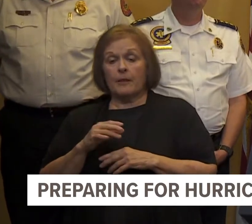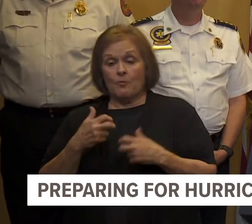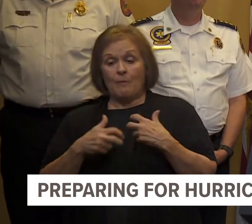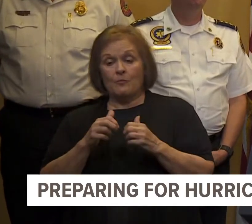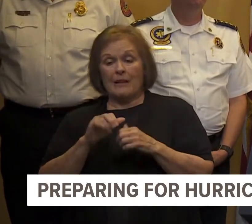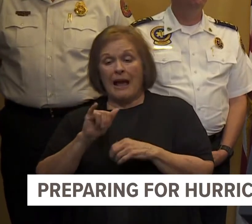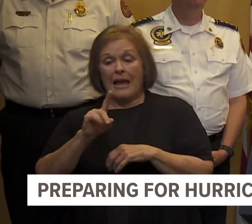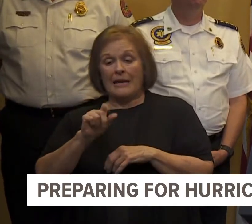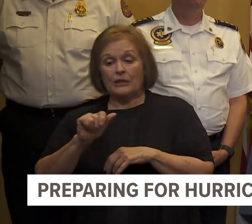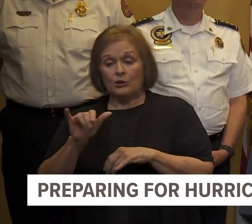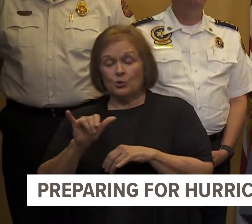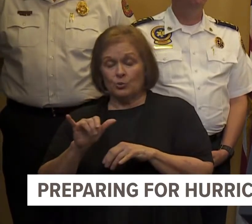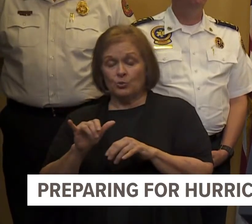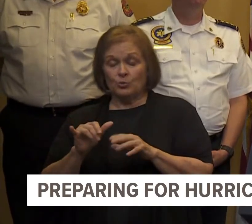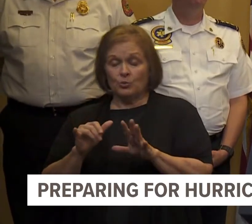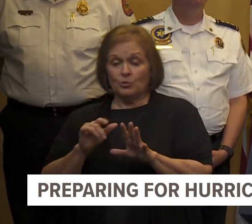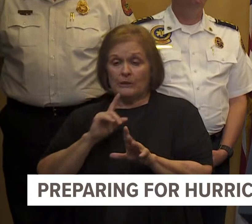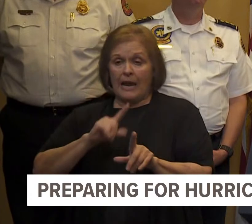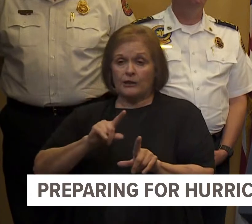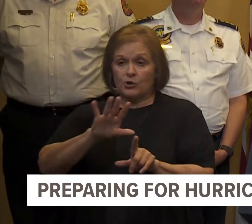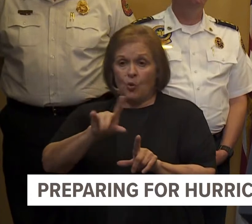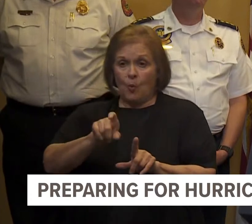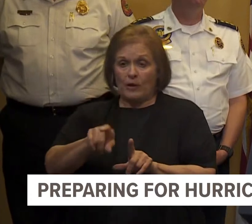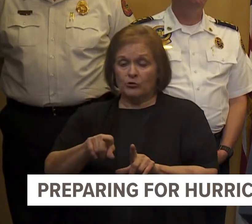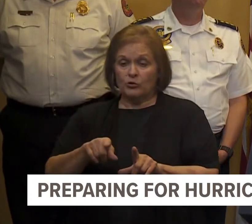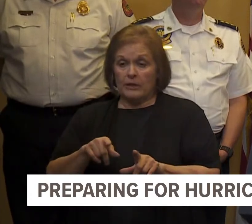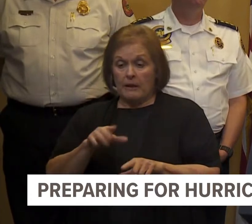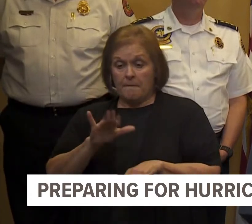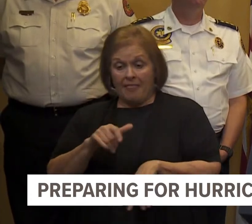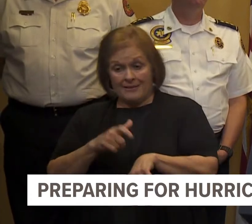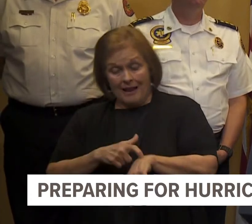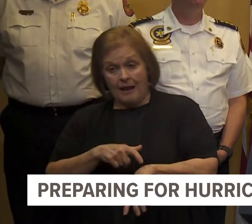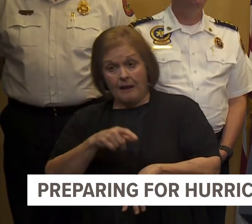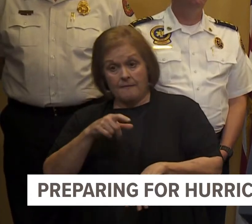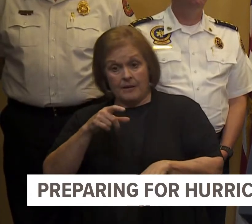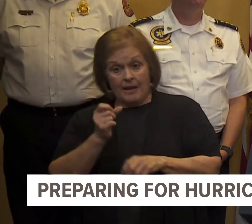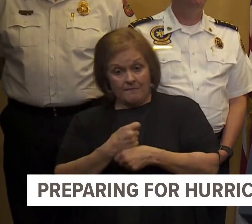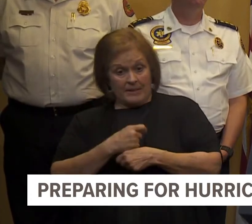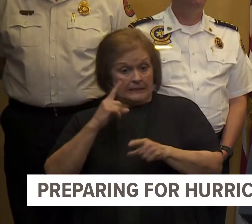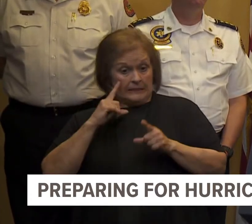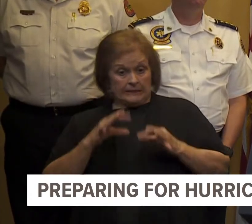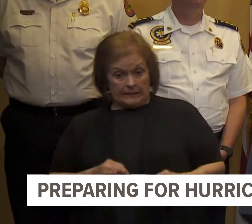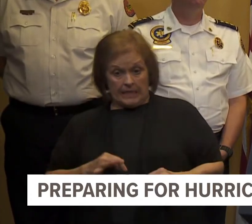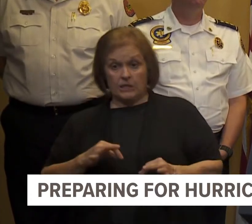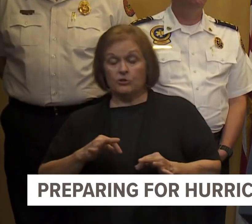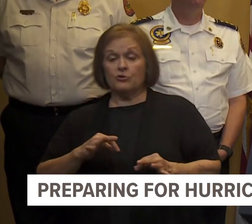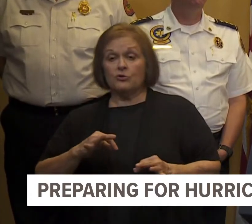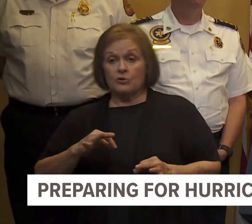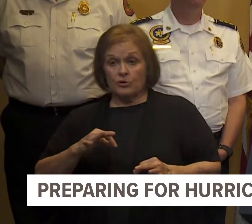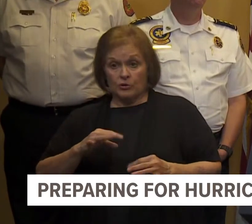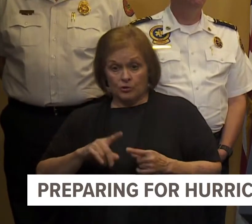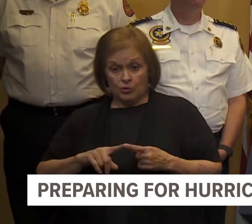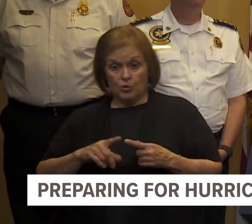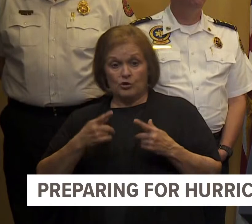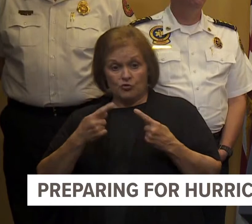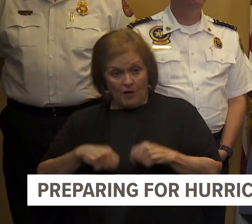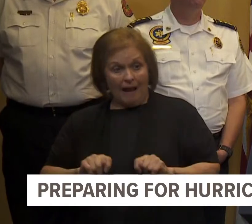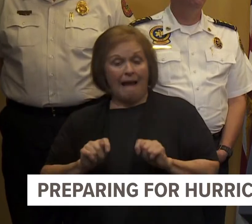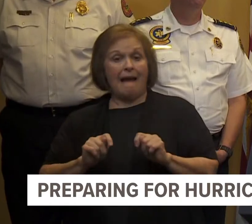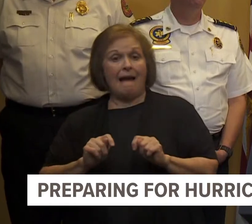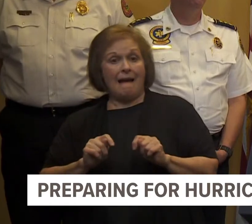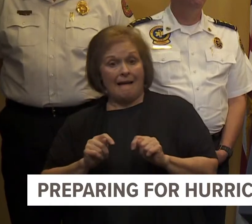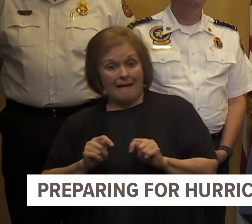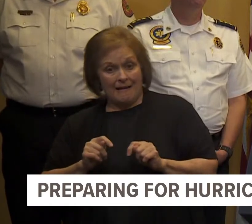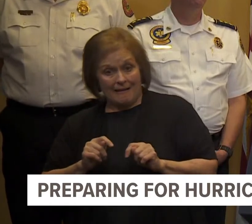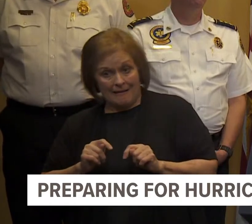with Ida, to get to your question, is by the time we need to make the decisions that need to be made to try and move everyone out